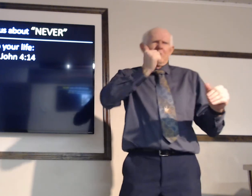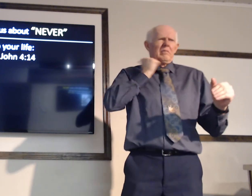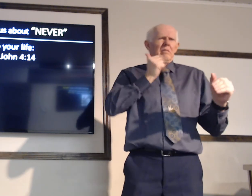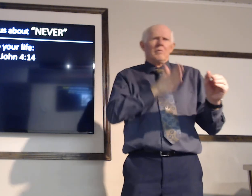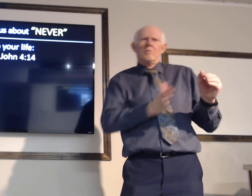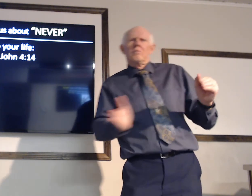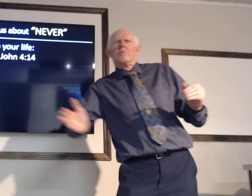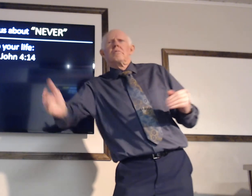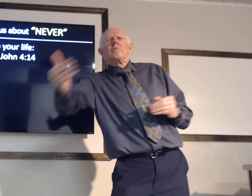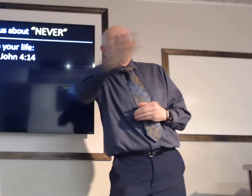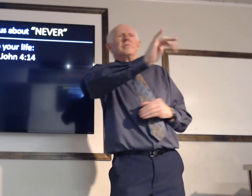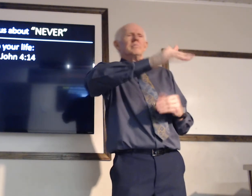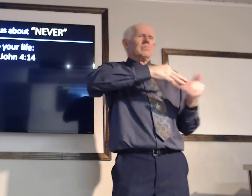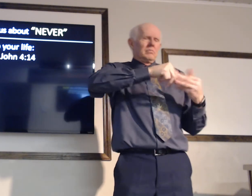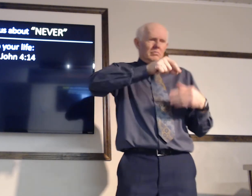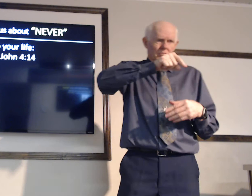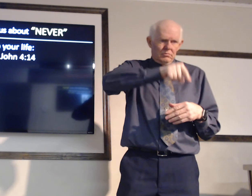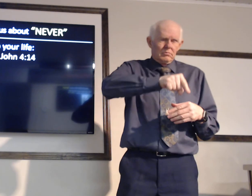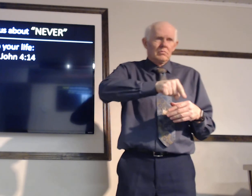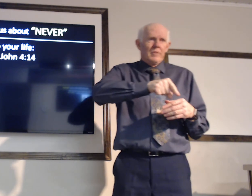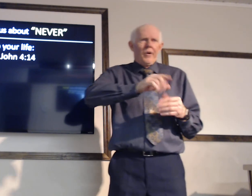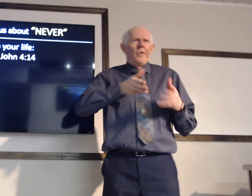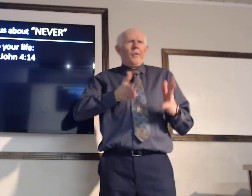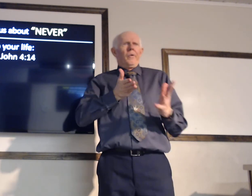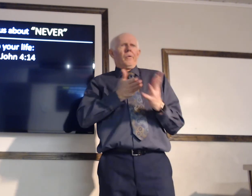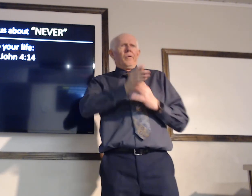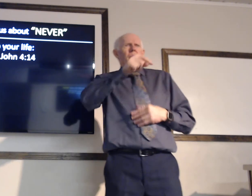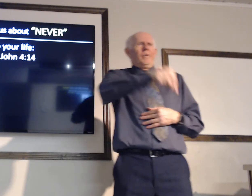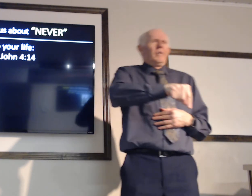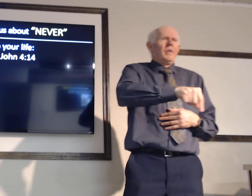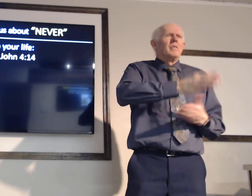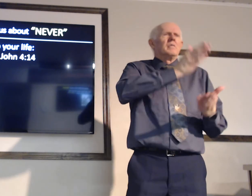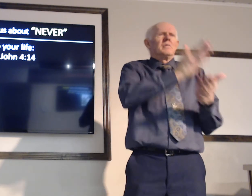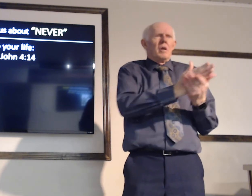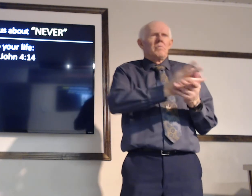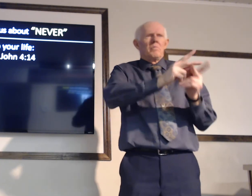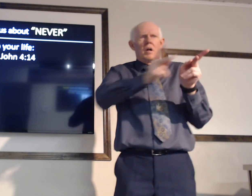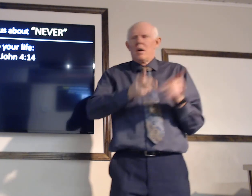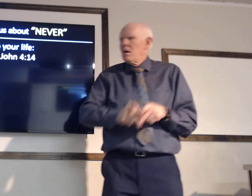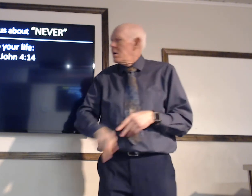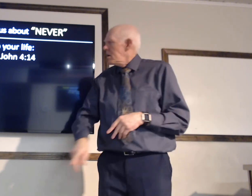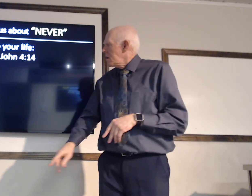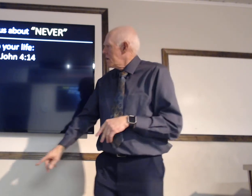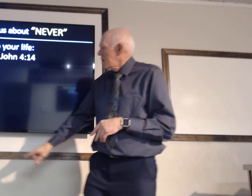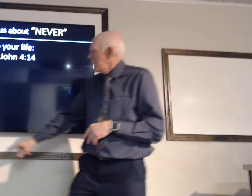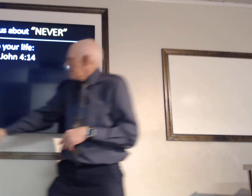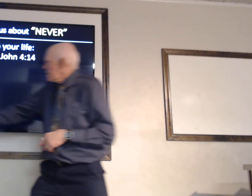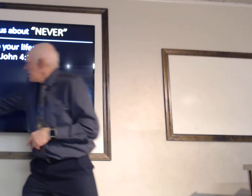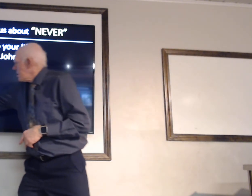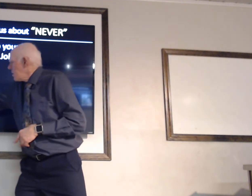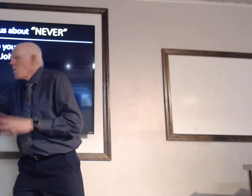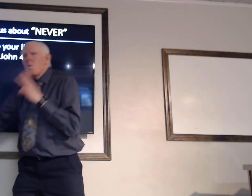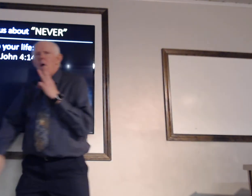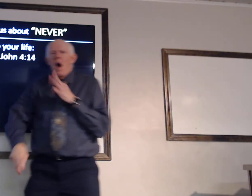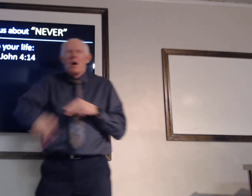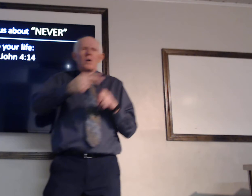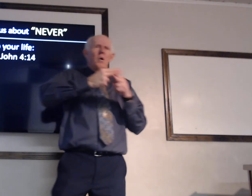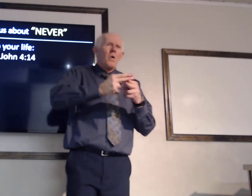non-Jews, and their children were in Samaria, and they avoided going through the town of Samaria.